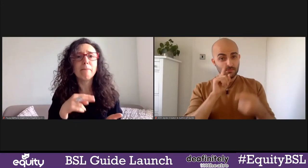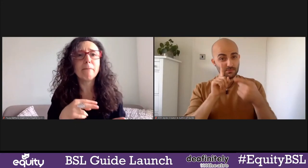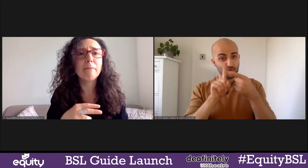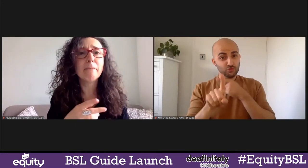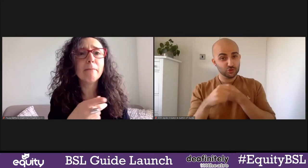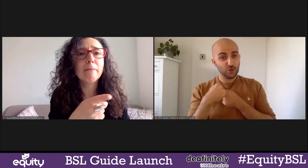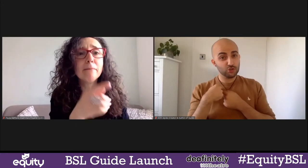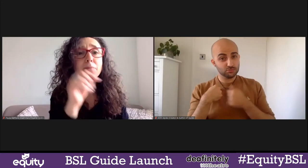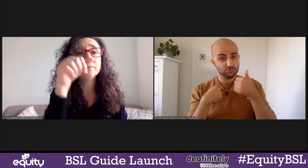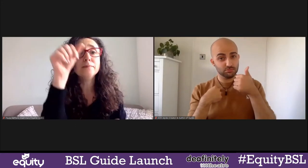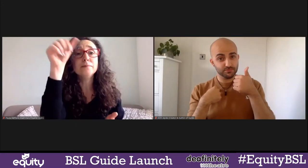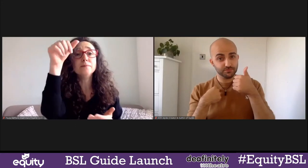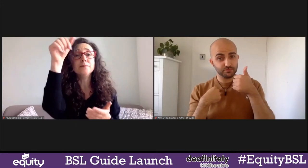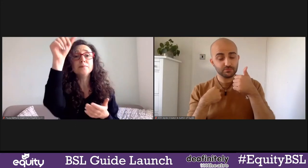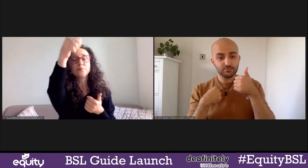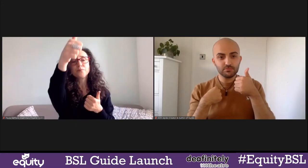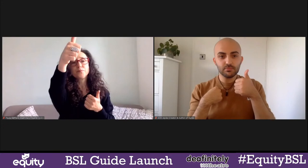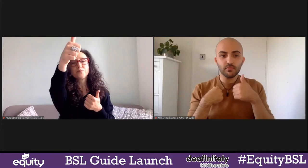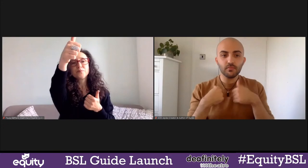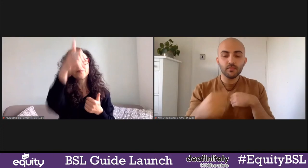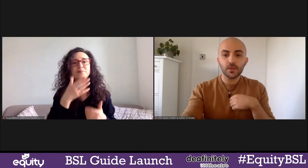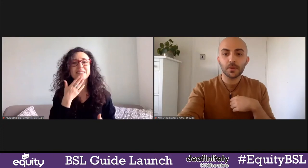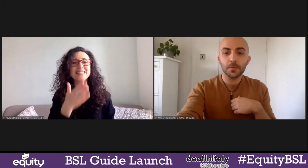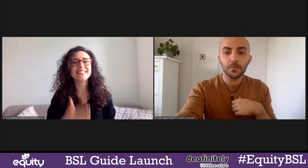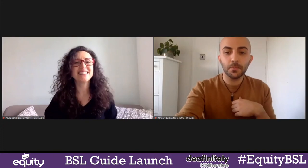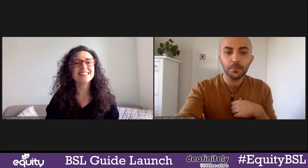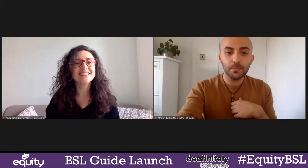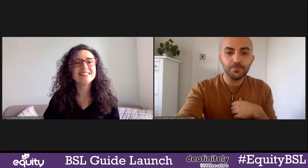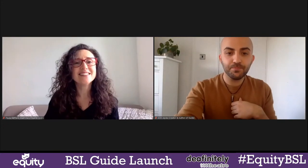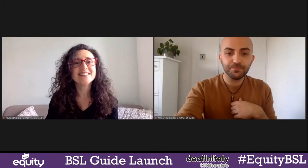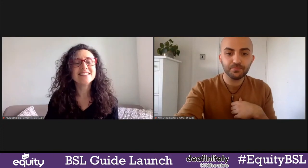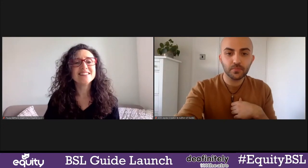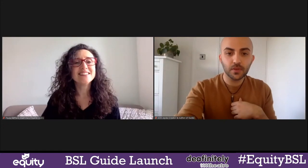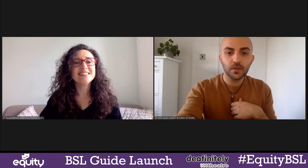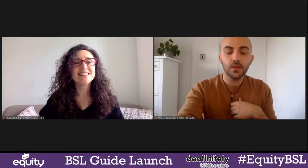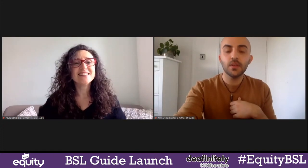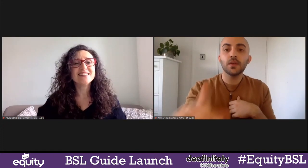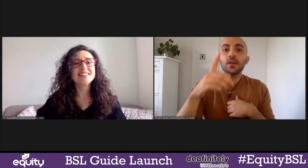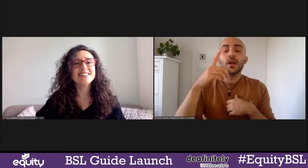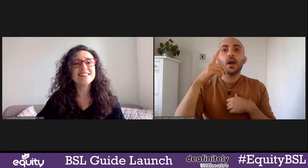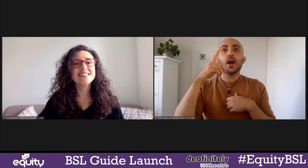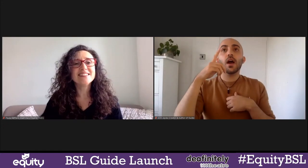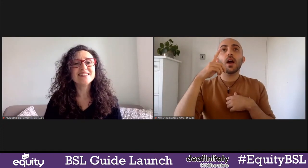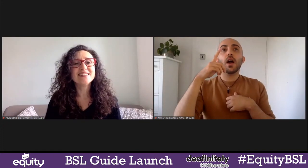genuine? If I could respond to that. Please do, Alim. Thank you.